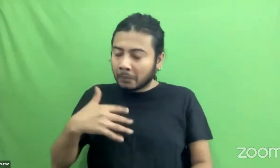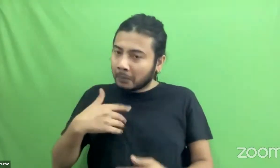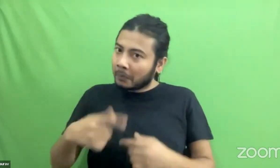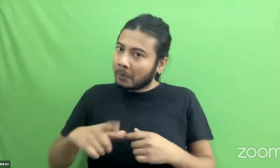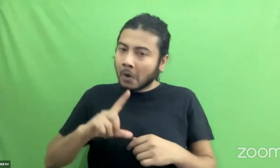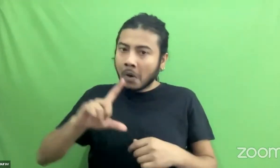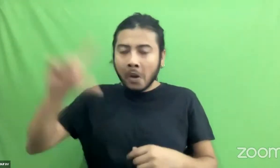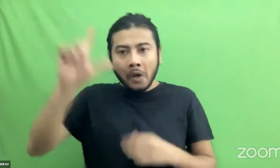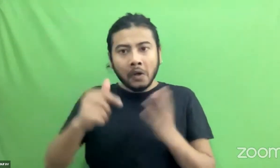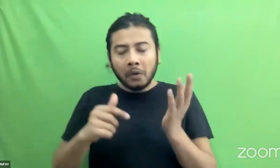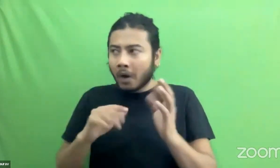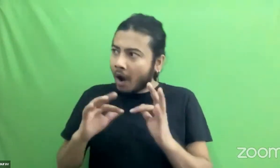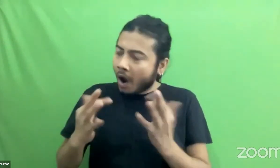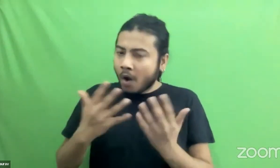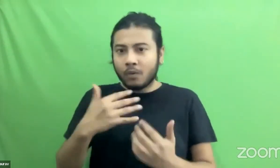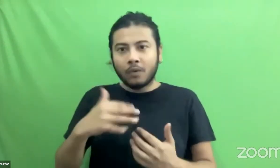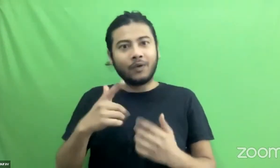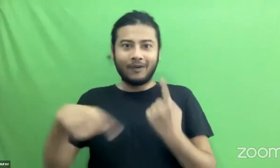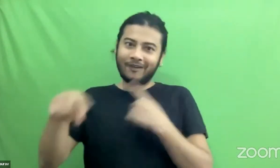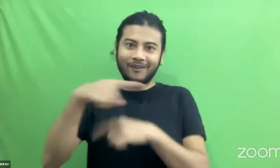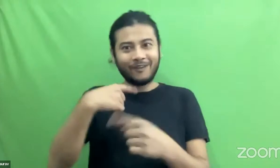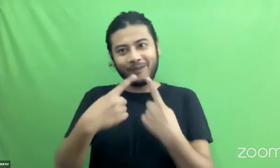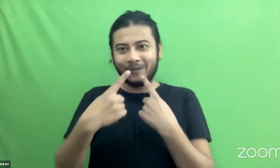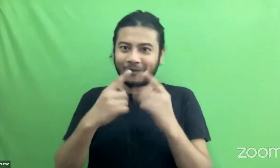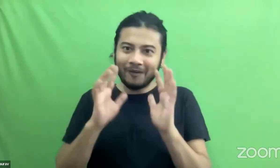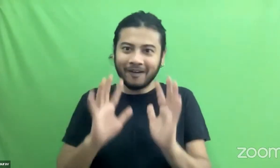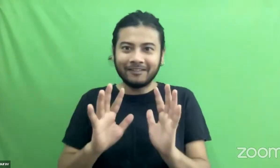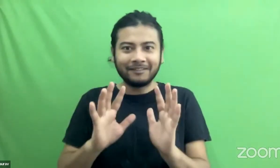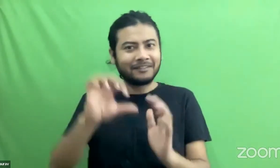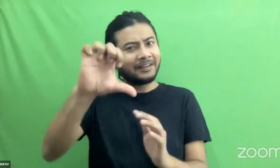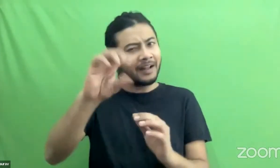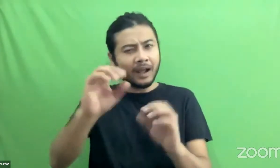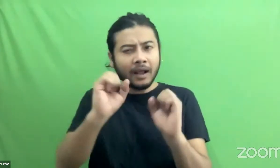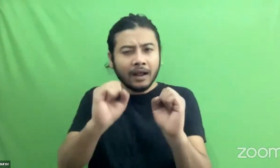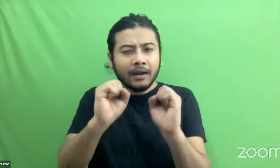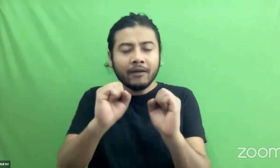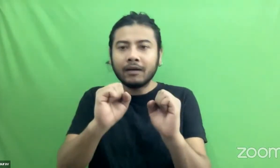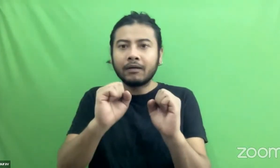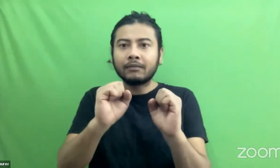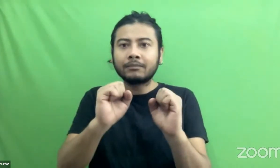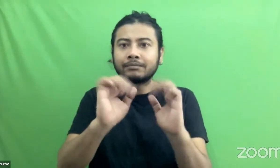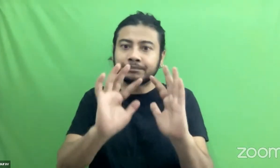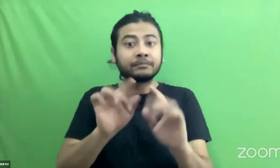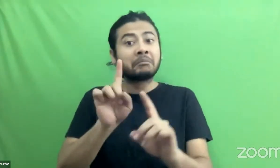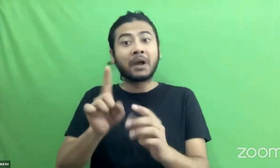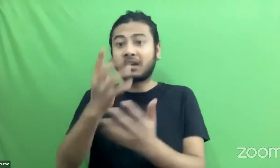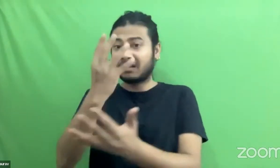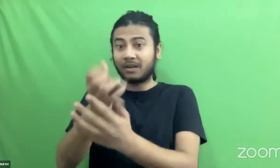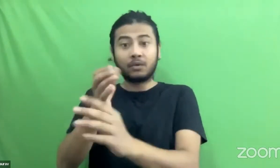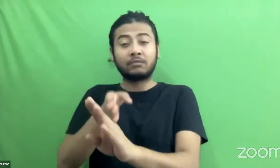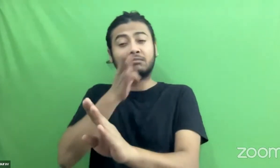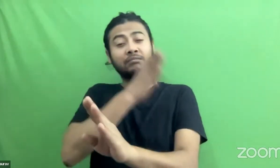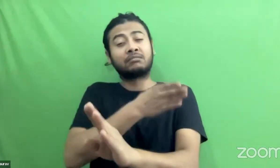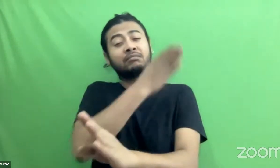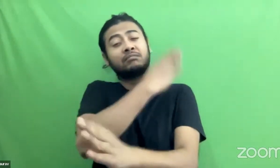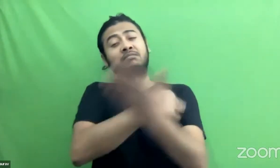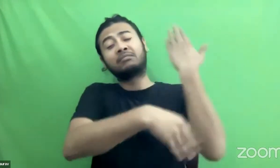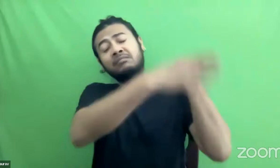to previous ages, previous yugas, then this Kali Yuga is a very short lifetime.